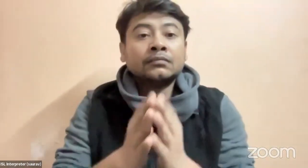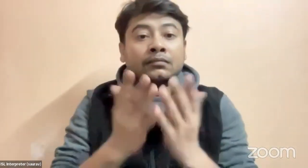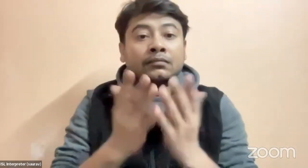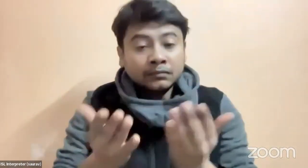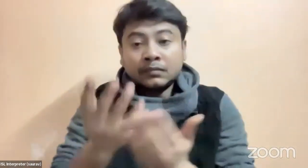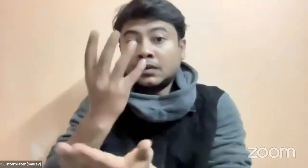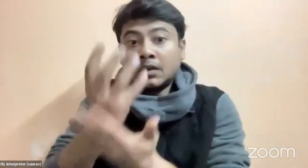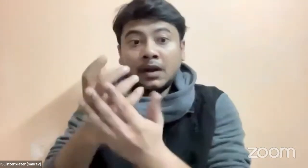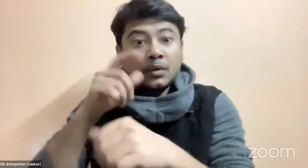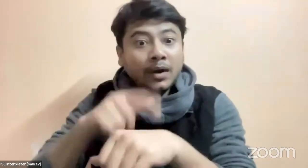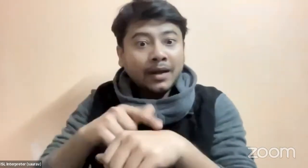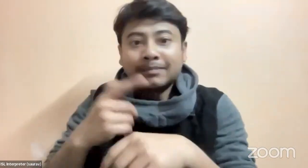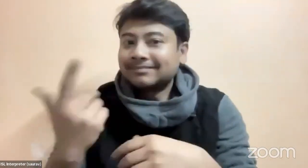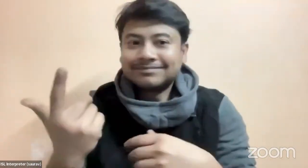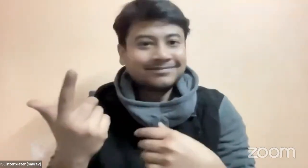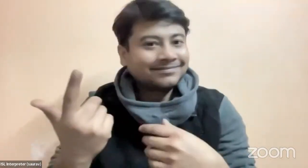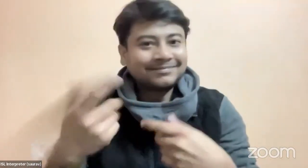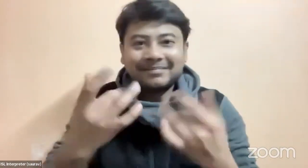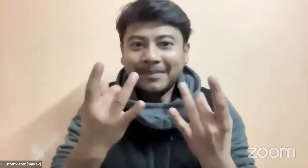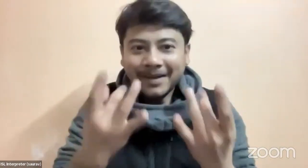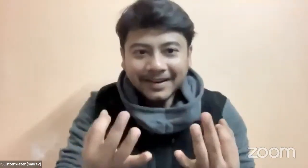Krishna.